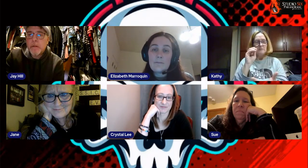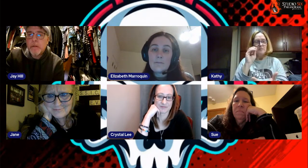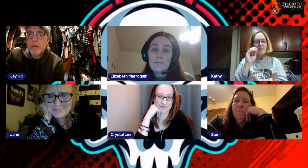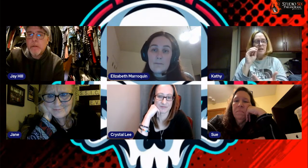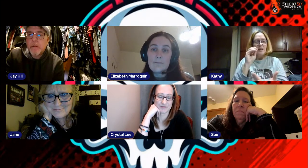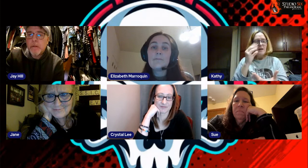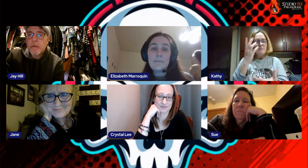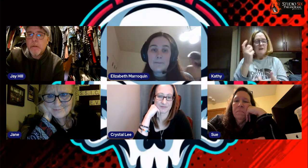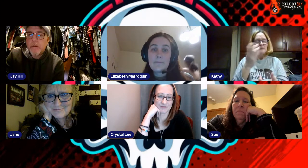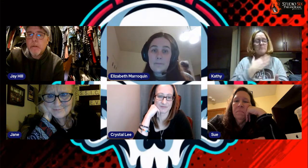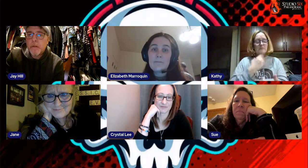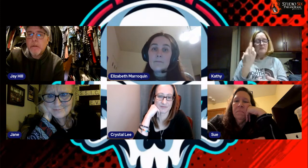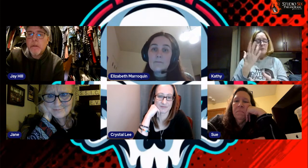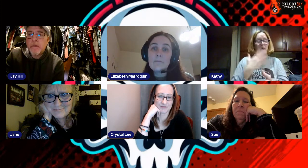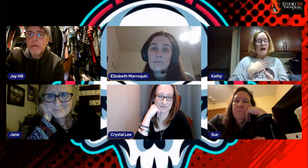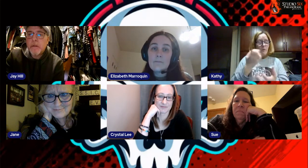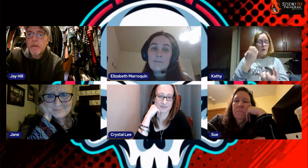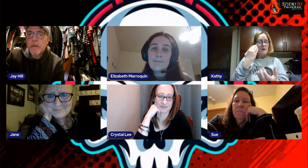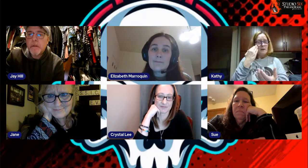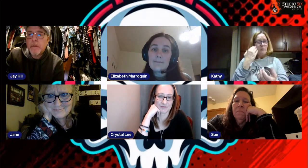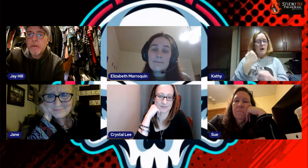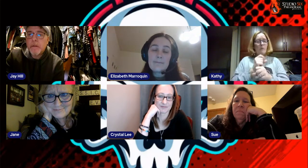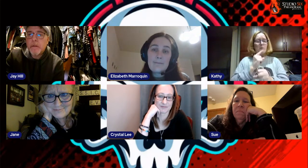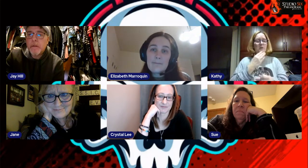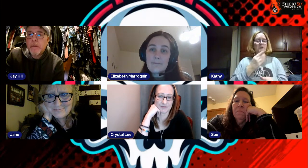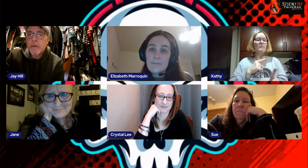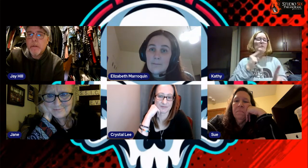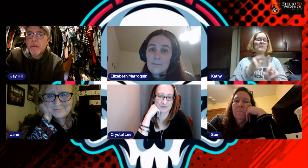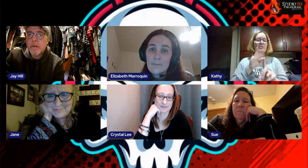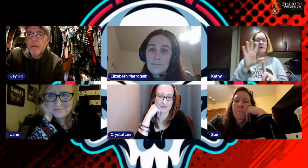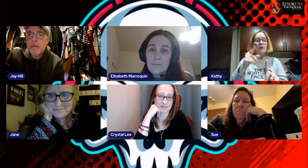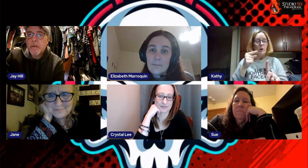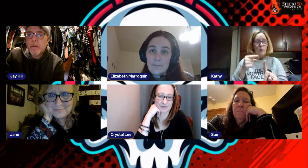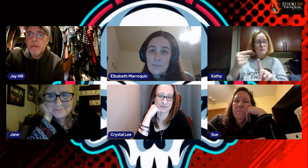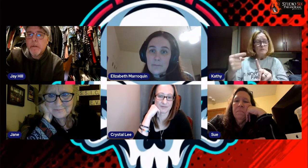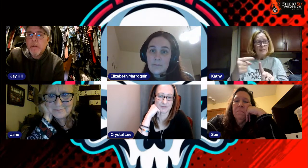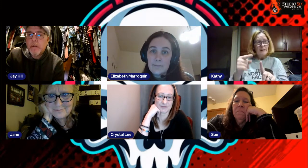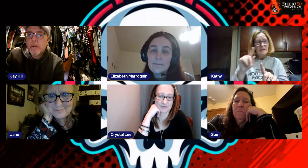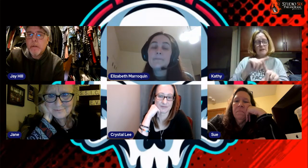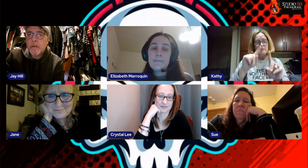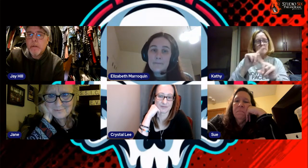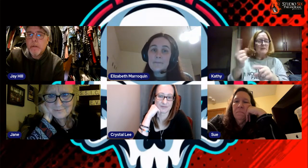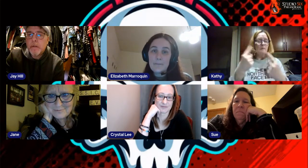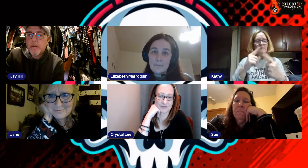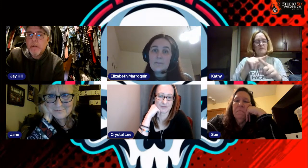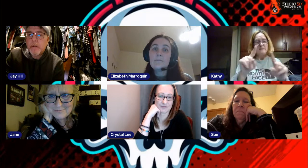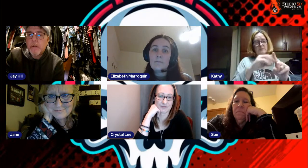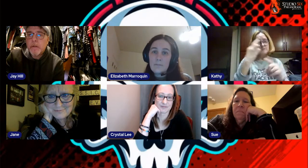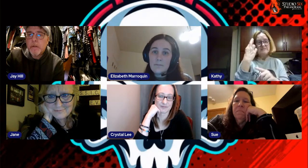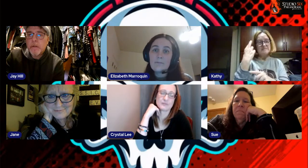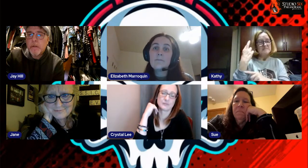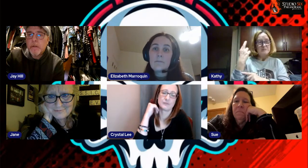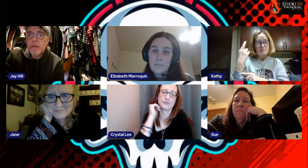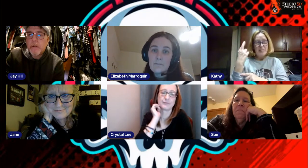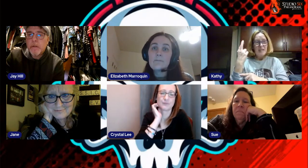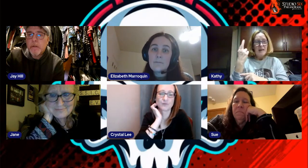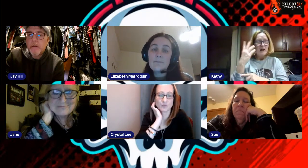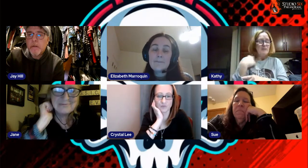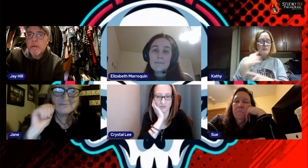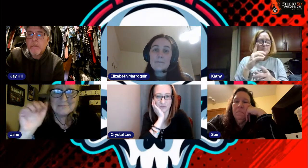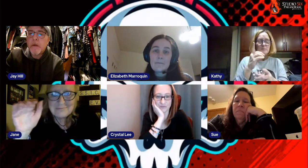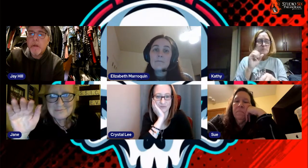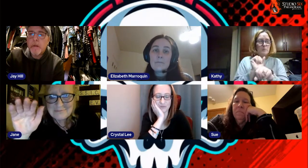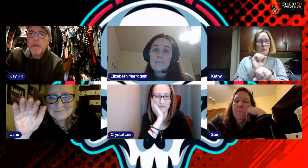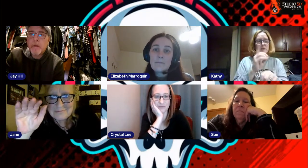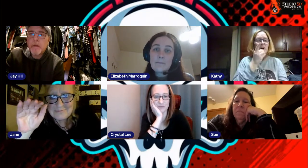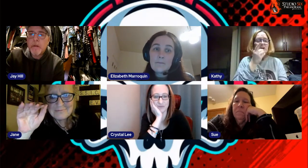learn. Because the reason why I want to know, I want to make sure I want to meet their goal. Because everybody comes for a good reason. I've